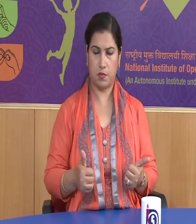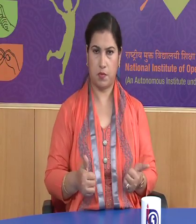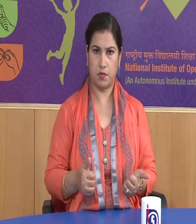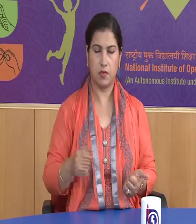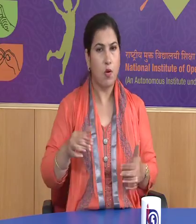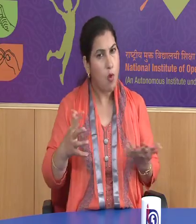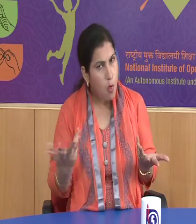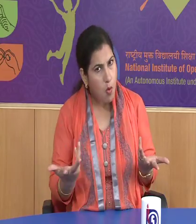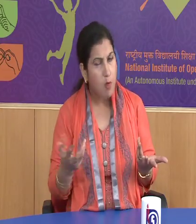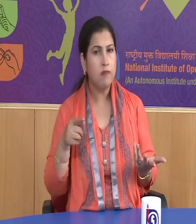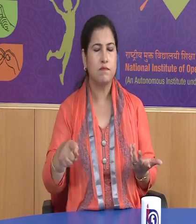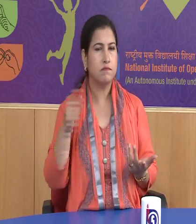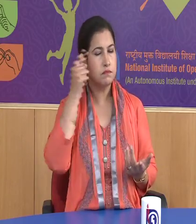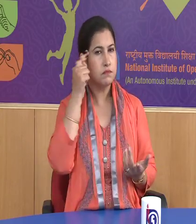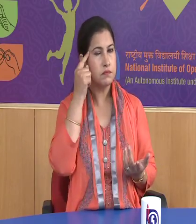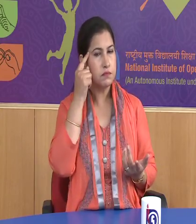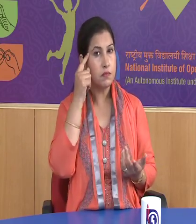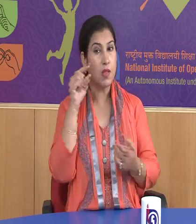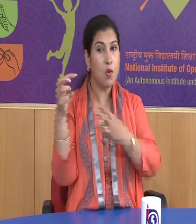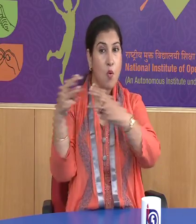or get involved in war